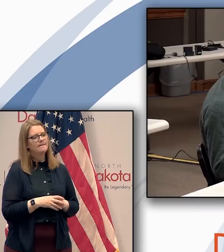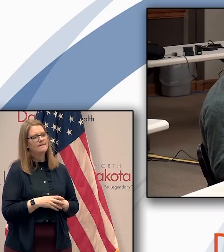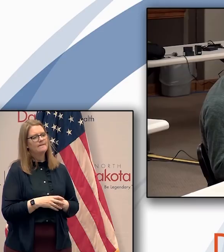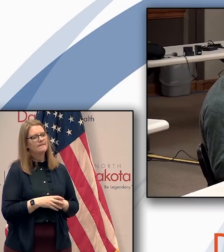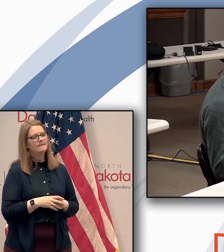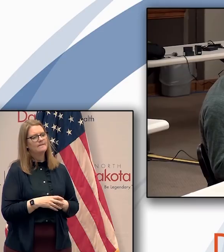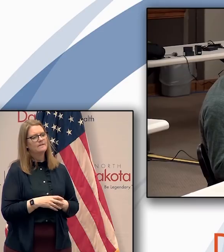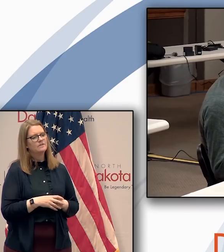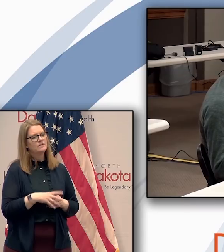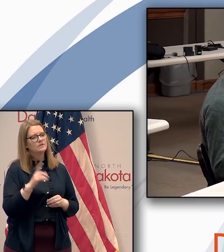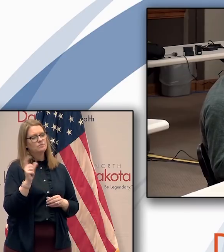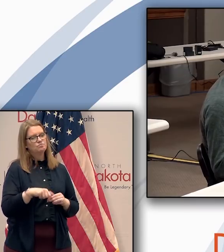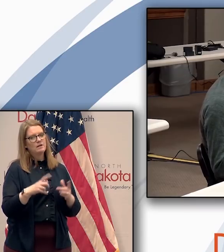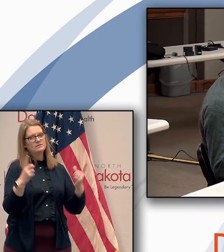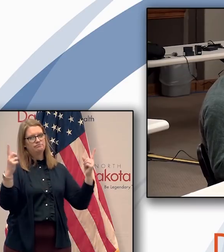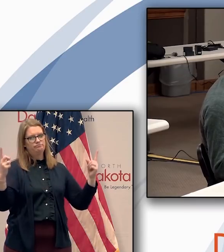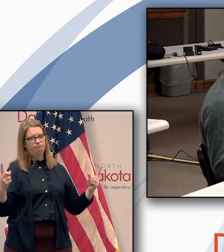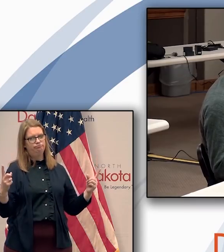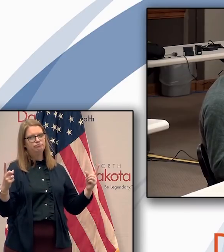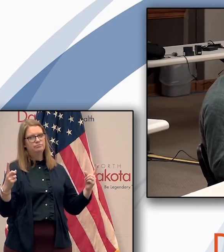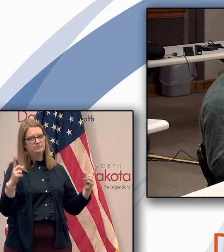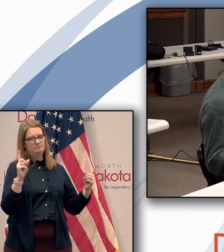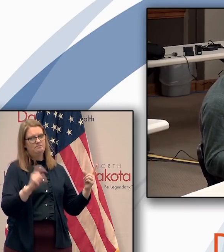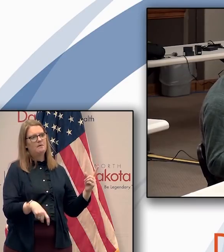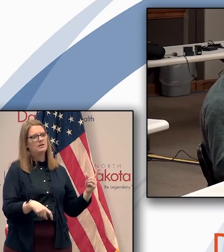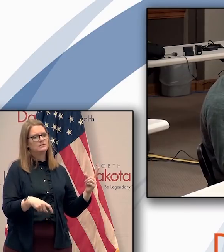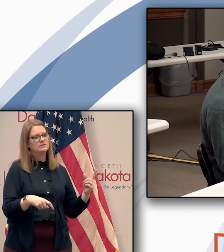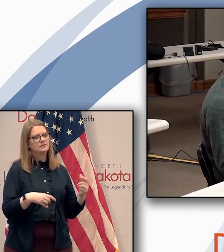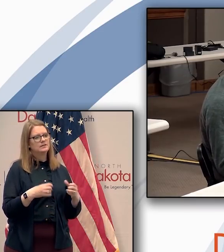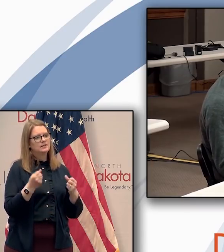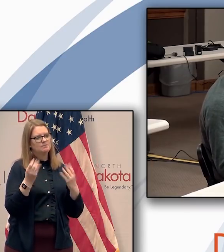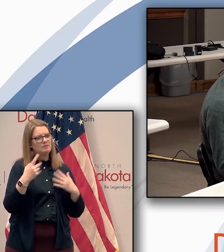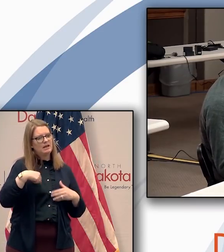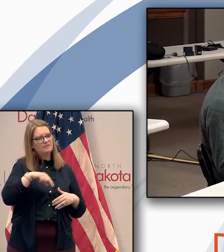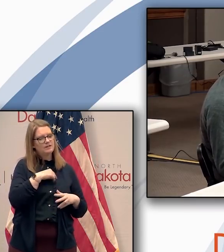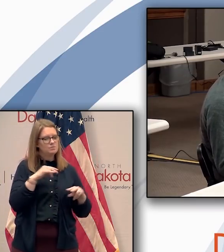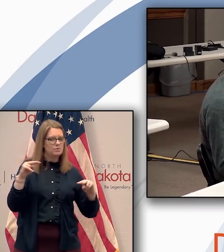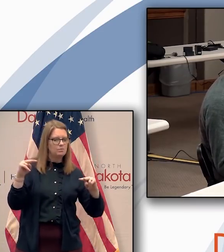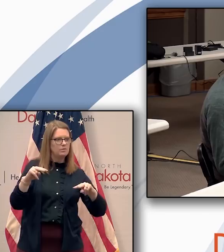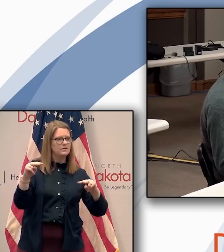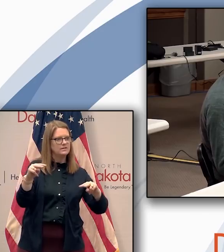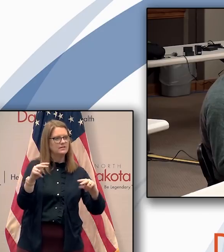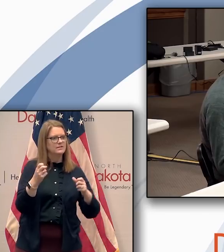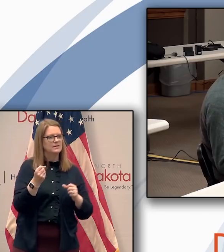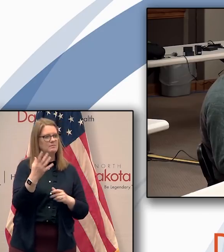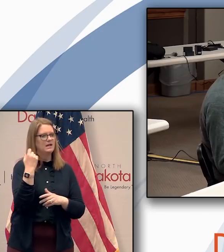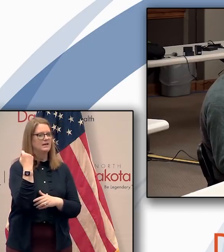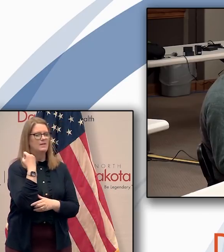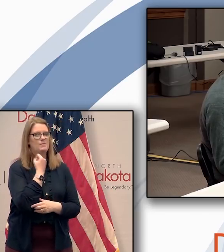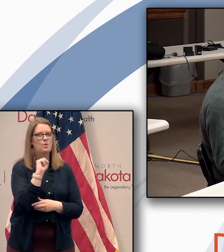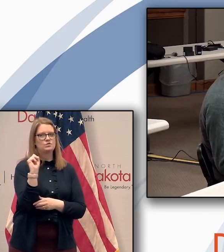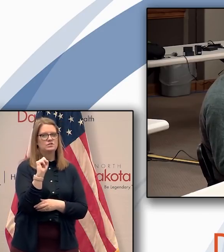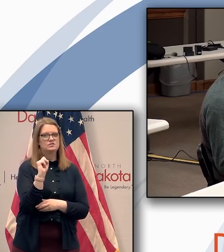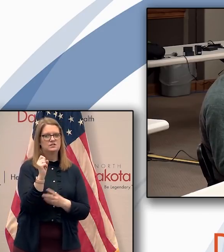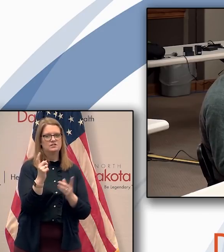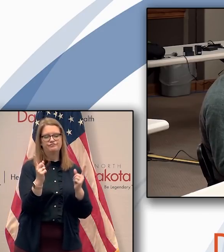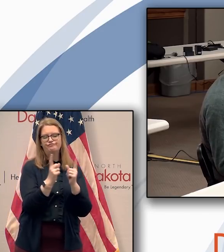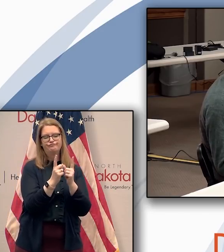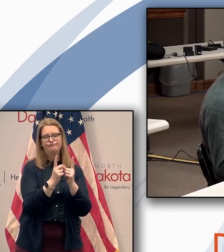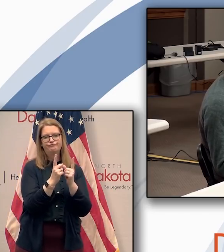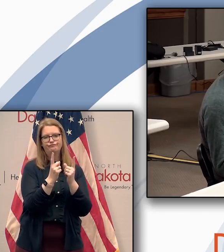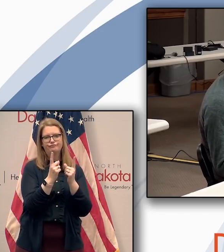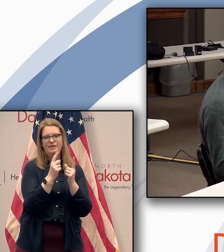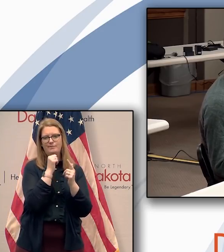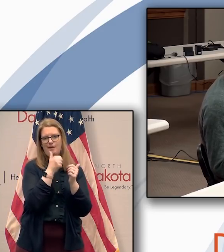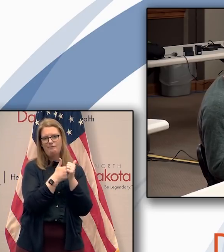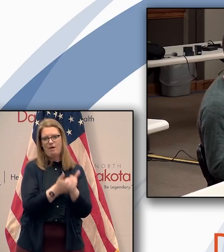should abide by social distancing guidelines. A lot of us were there, and many of the protesters were not abiding by those guidelines.